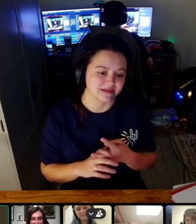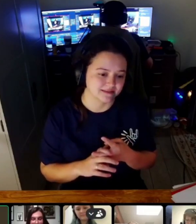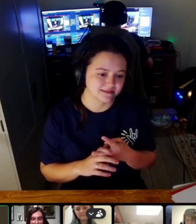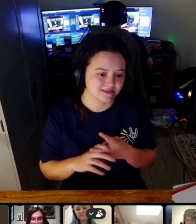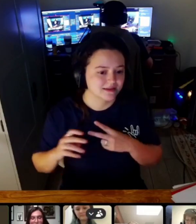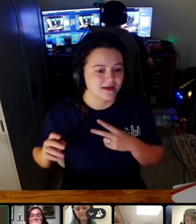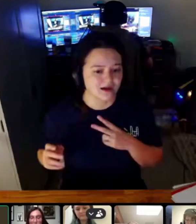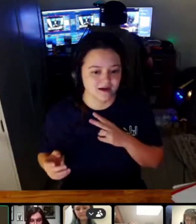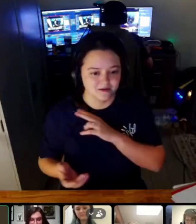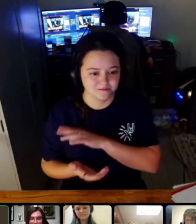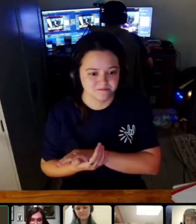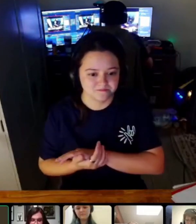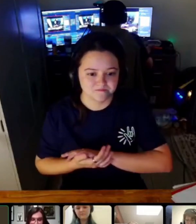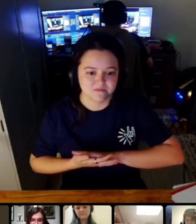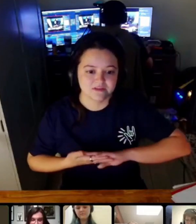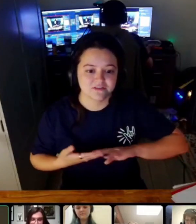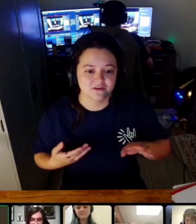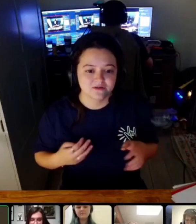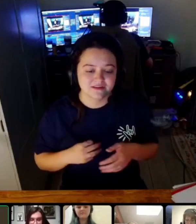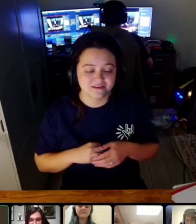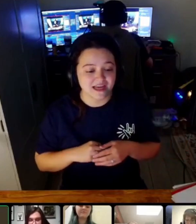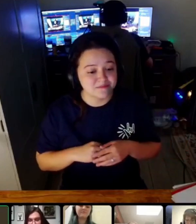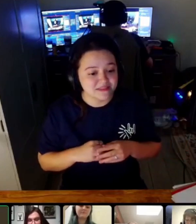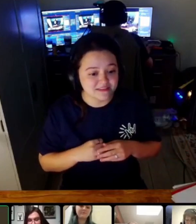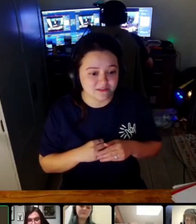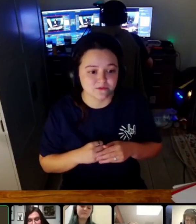missed. So there's I miss you, which